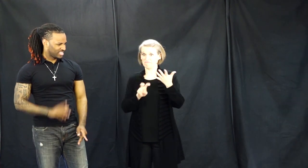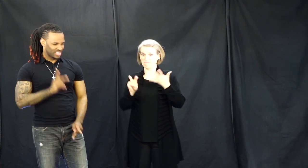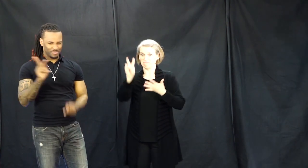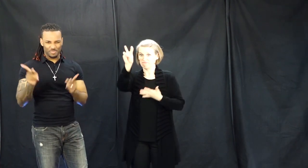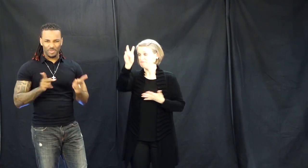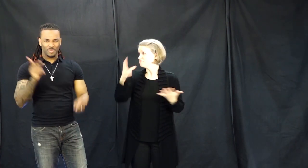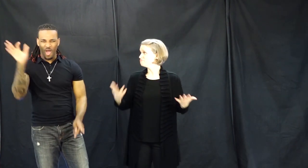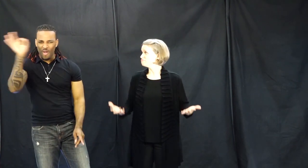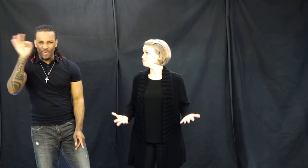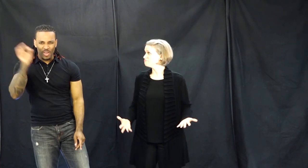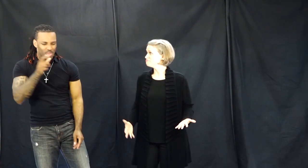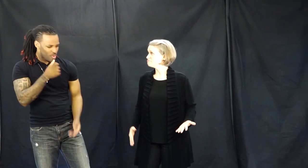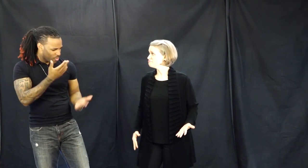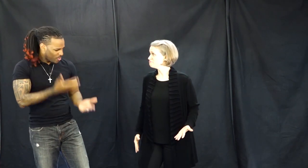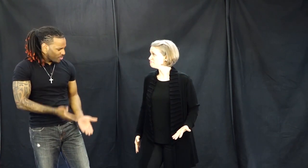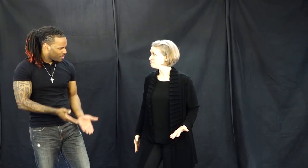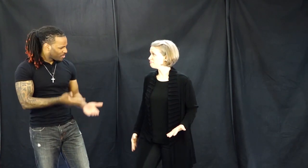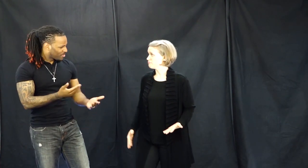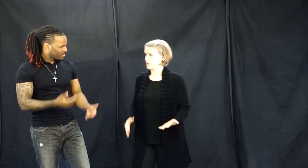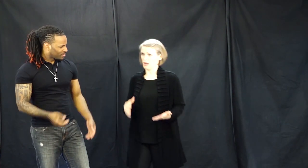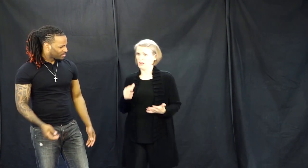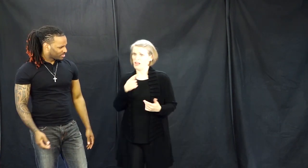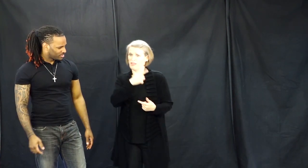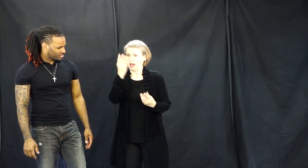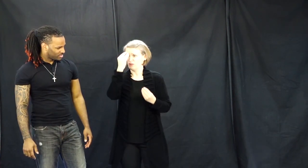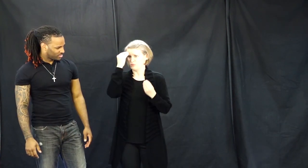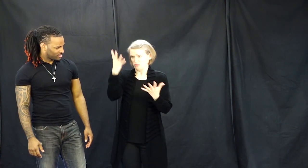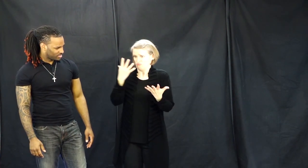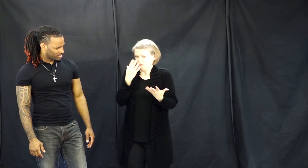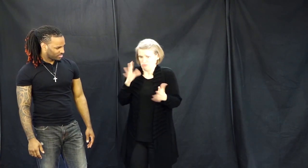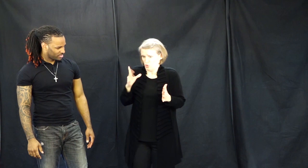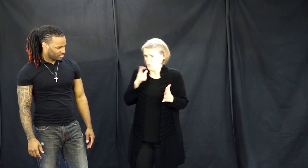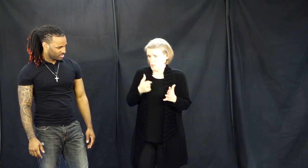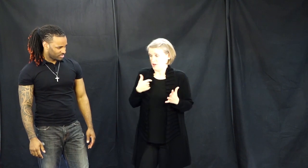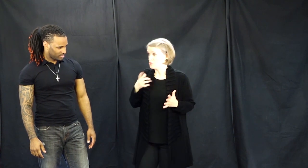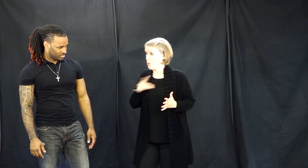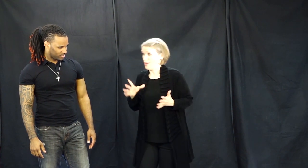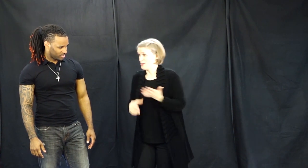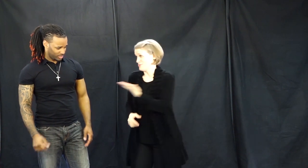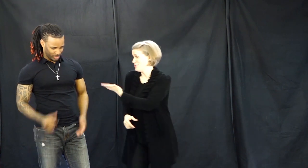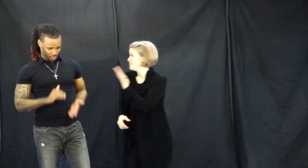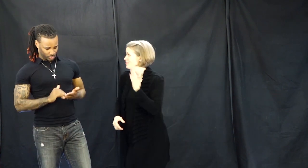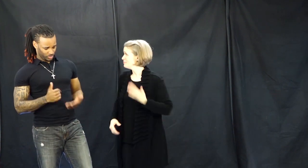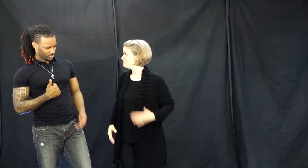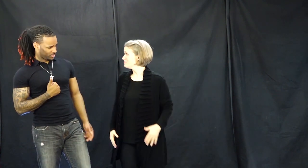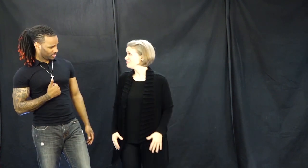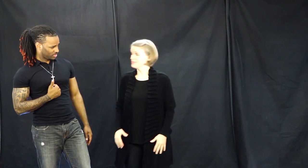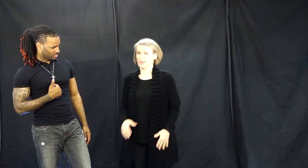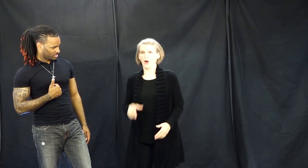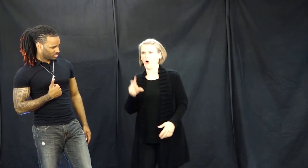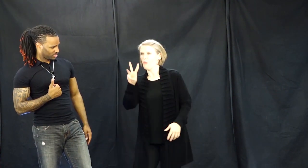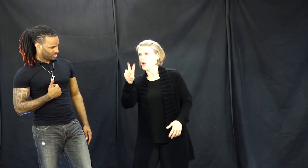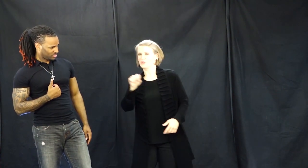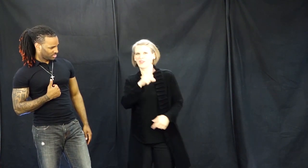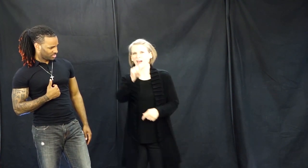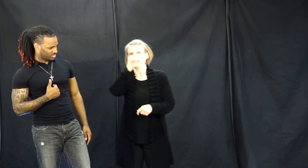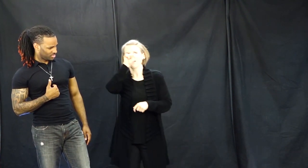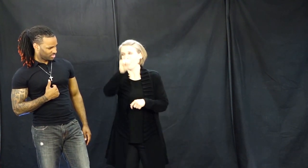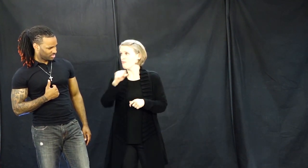who you are or what you do. They don't need to know me, they don't like you. Excuse me? Old Wall Street thinks you're great. You'll always be adored by the